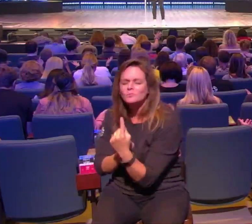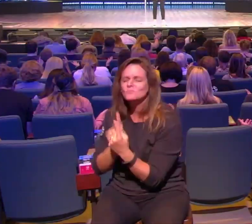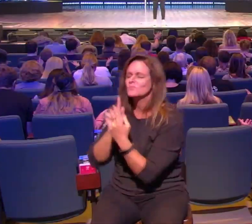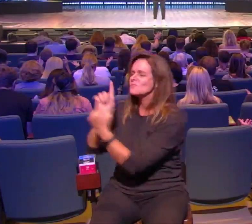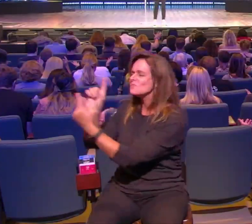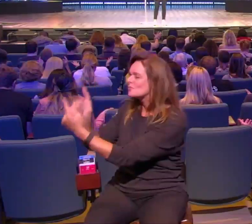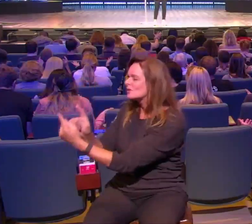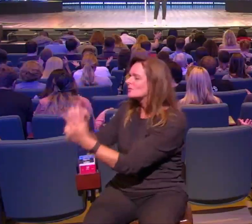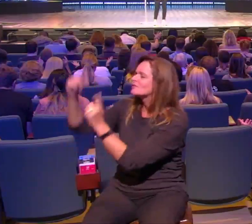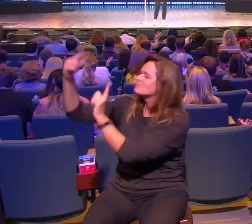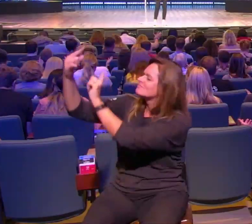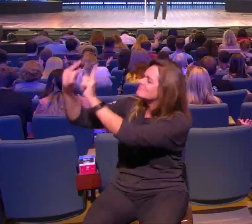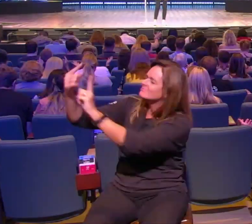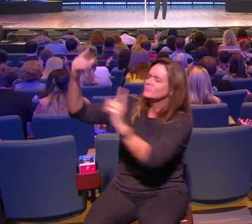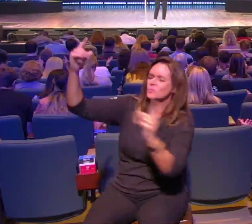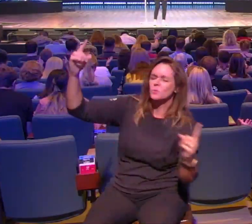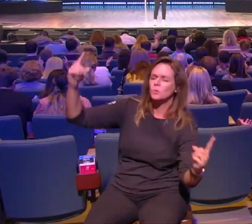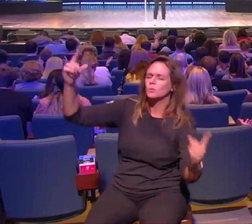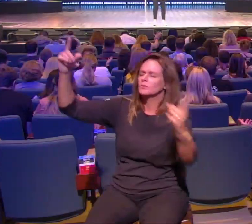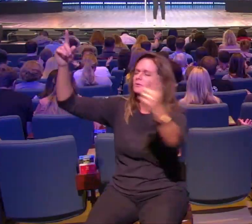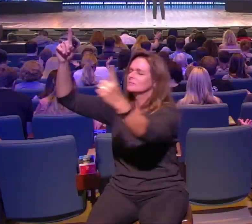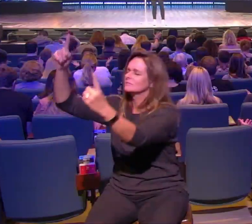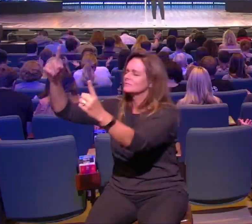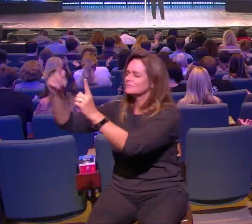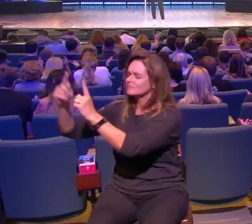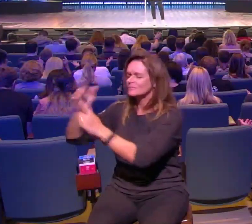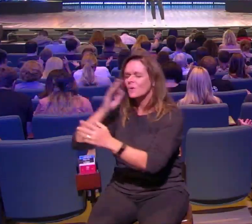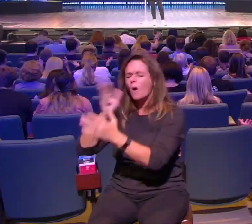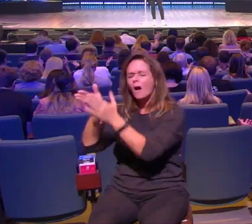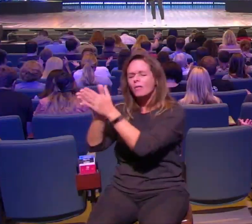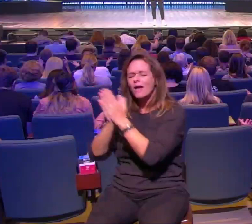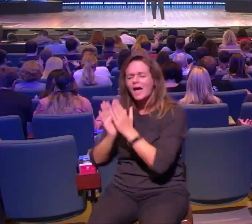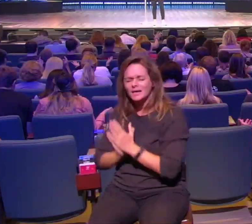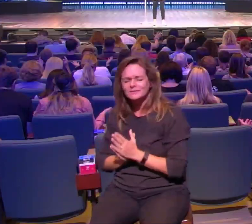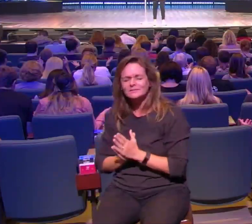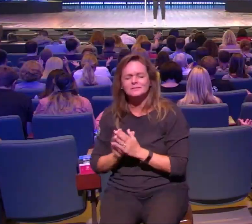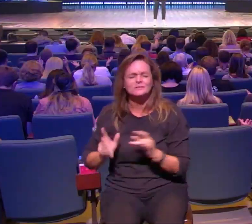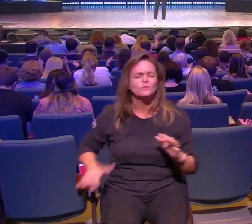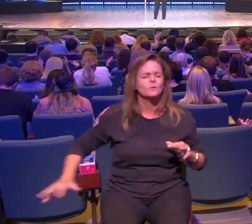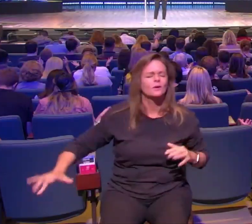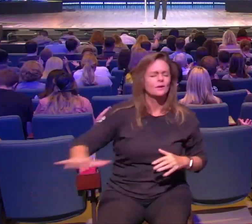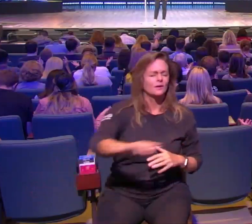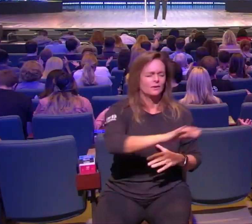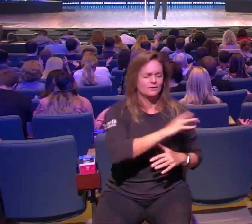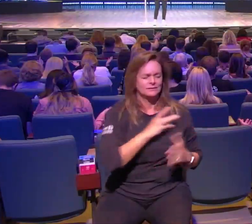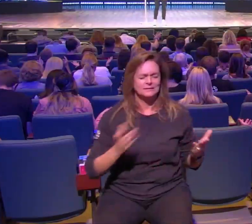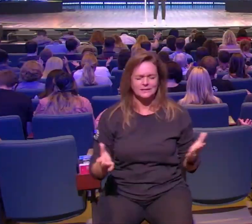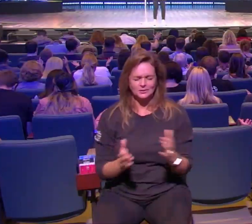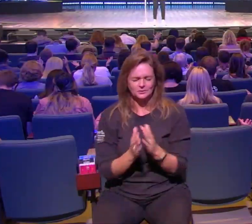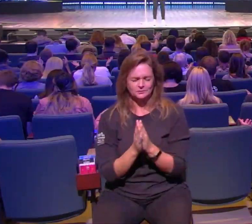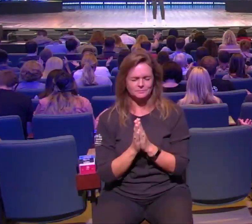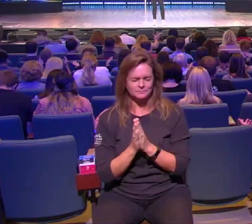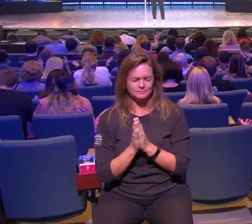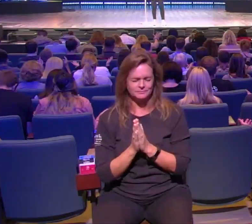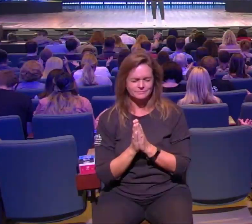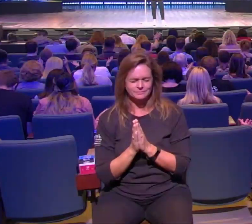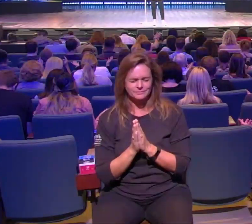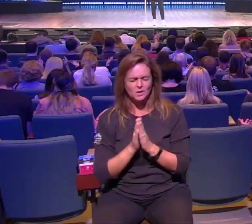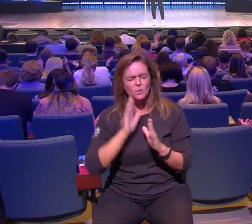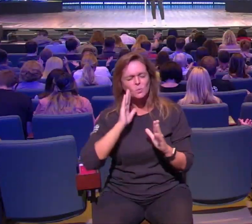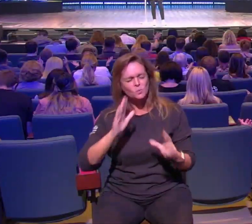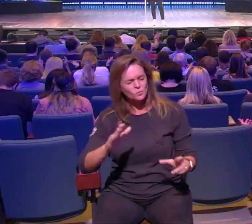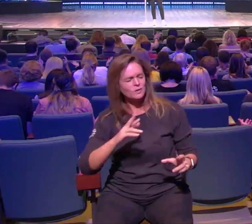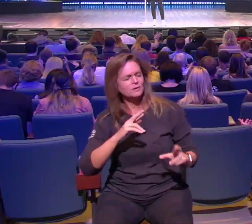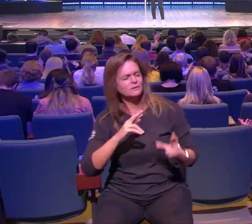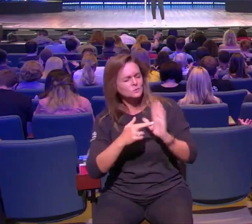pray, God, for all the requests that you see, the asks that are all around all of our campuses and in the seats today, represented by each